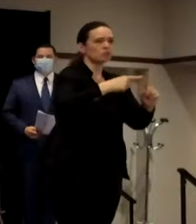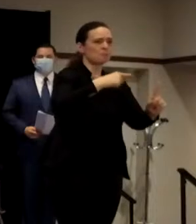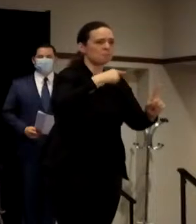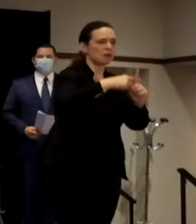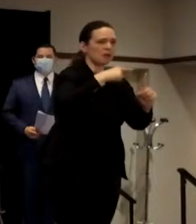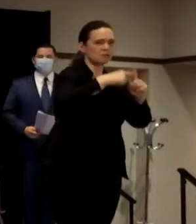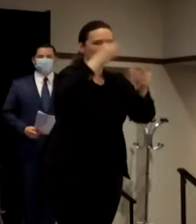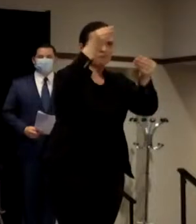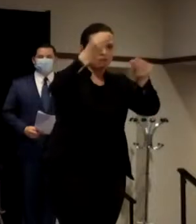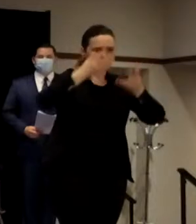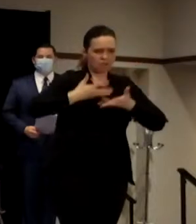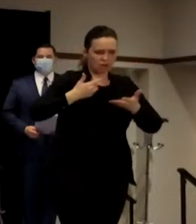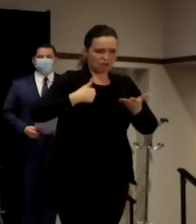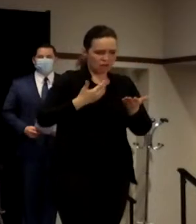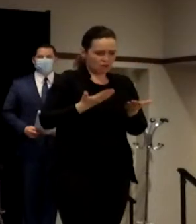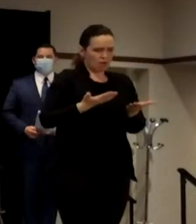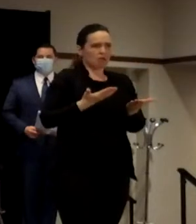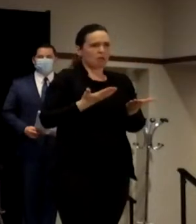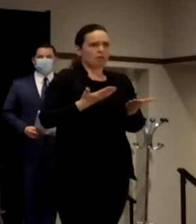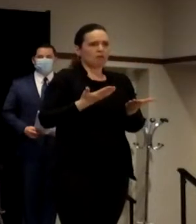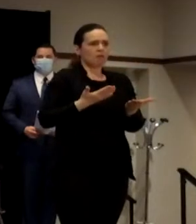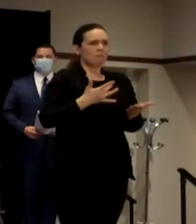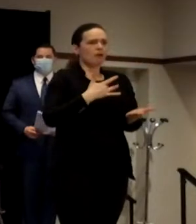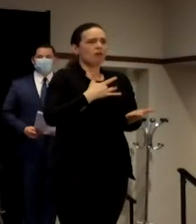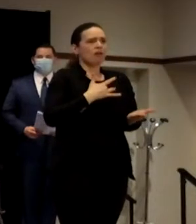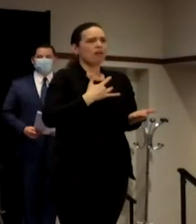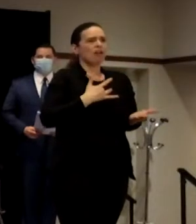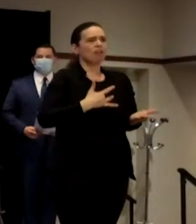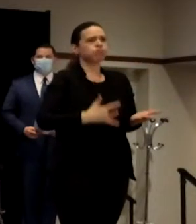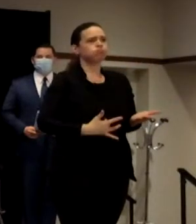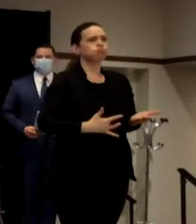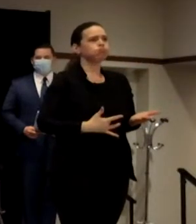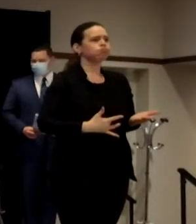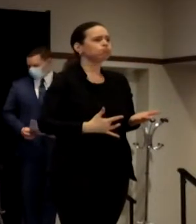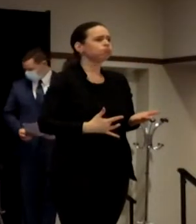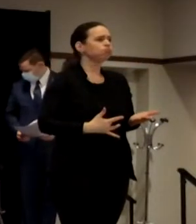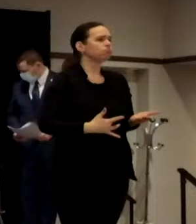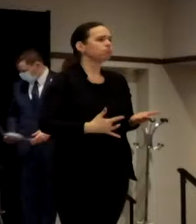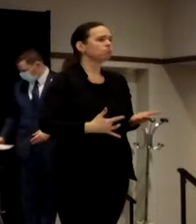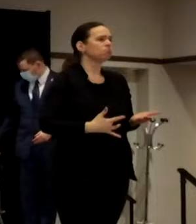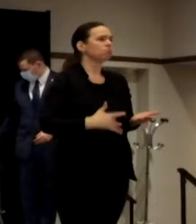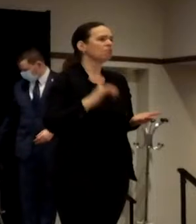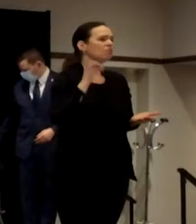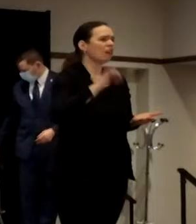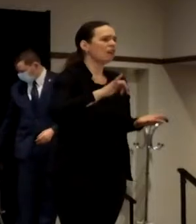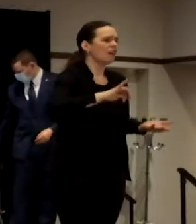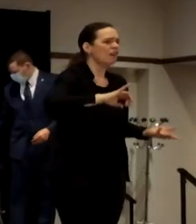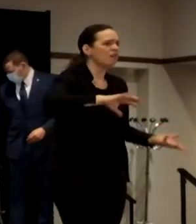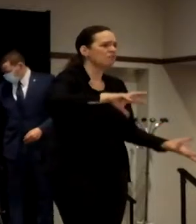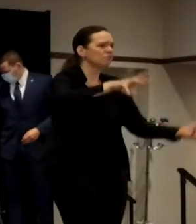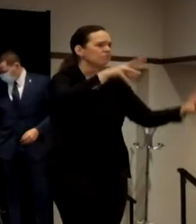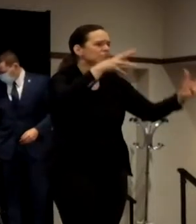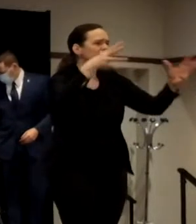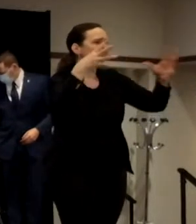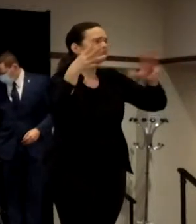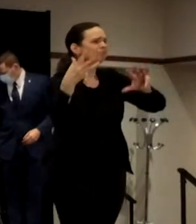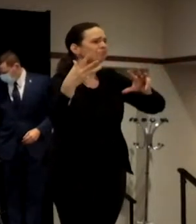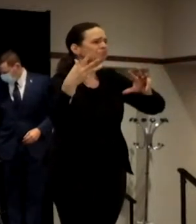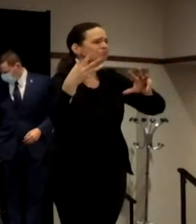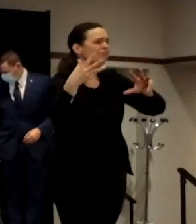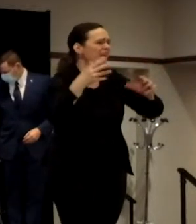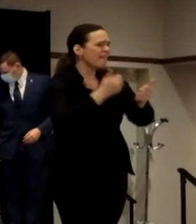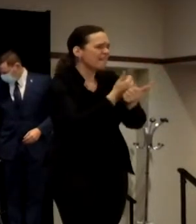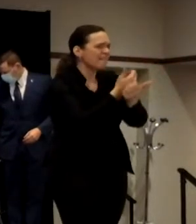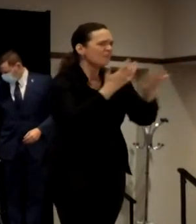it has disrupted everything, like including in-person learning in the United States, with approximately half of